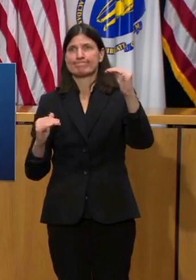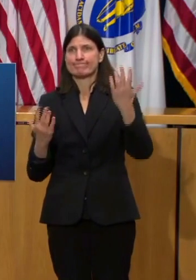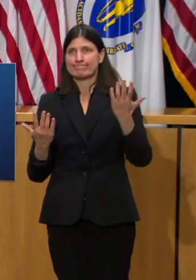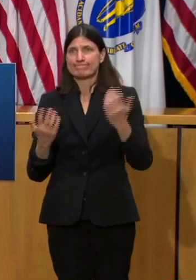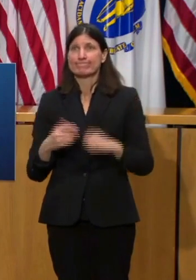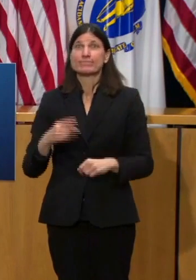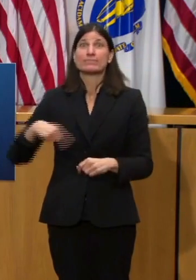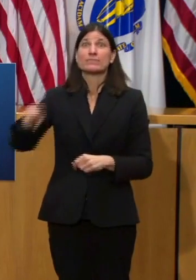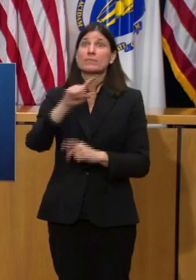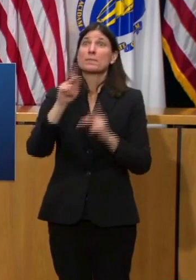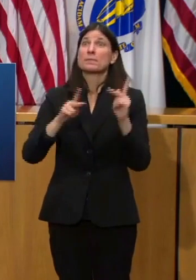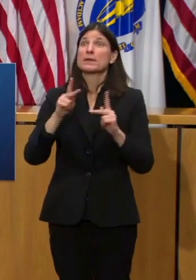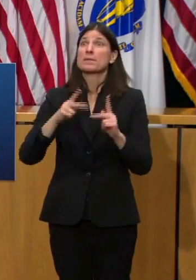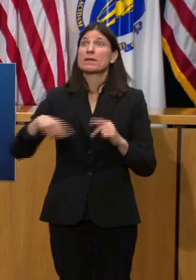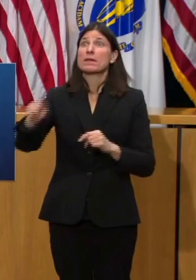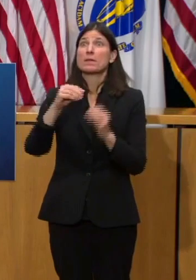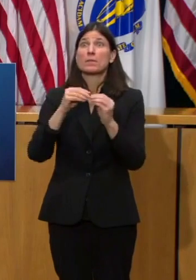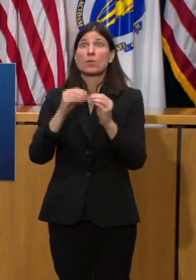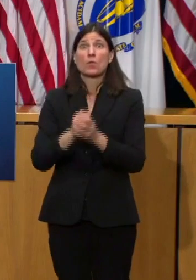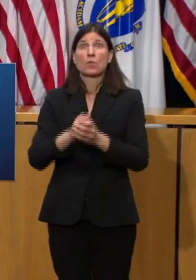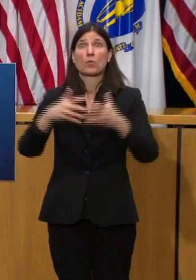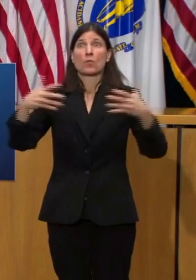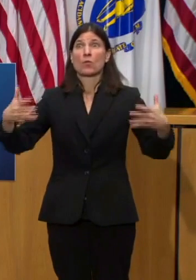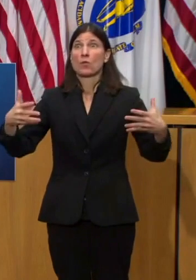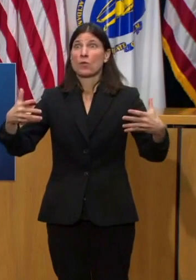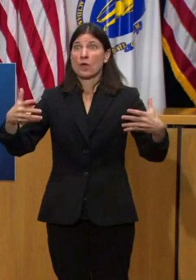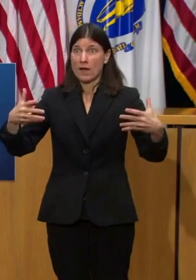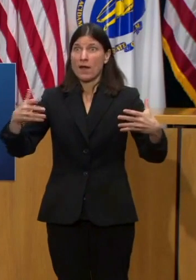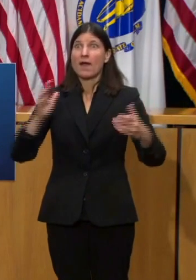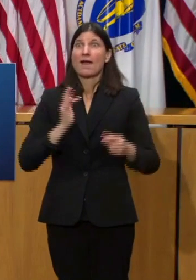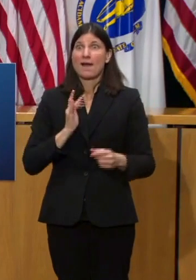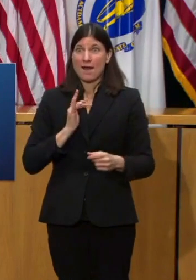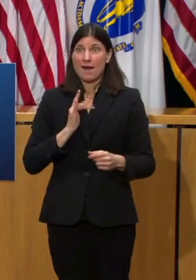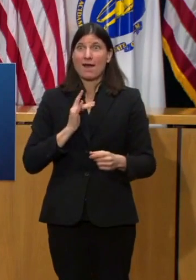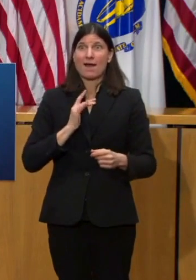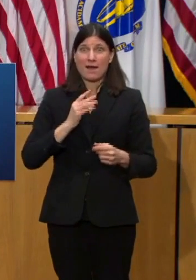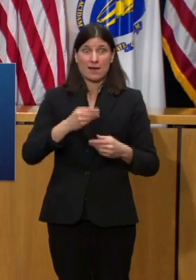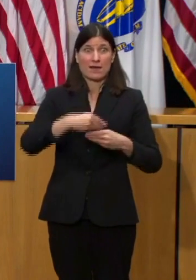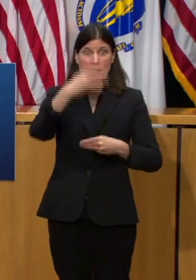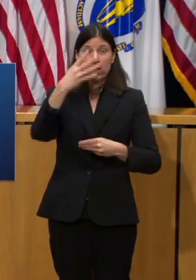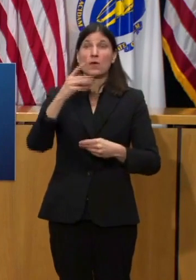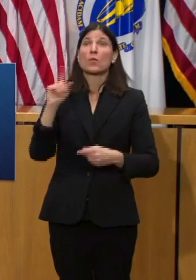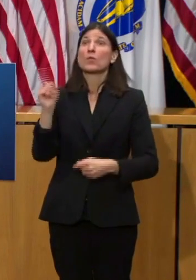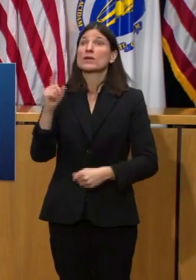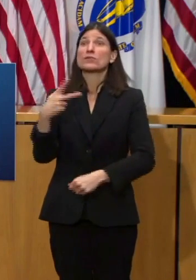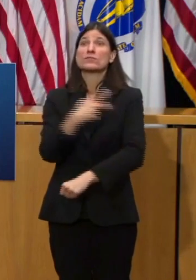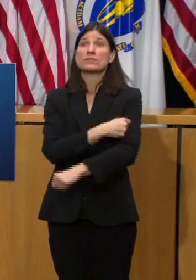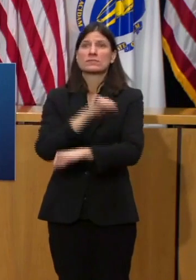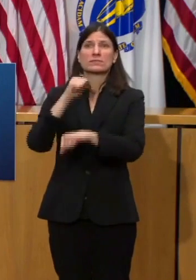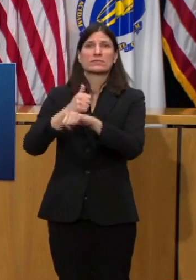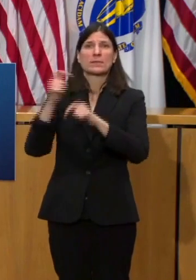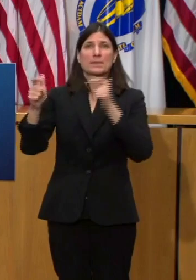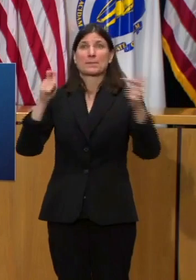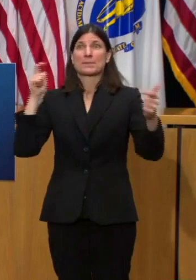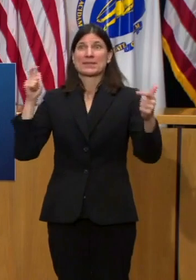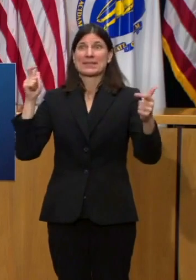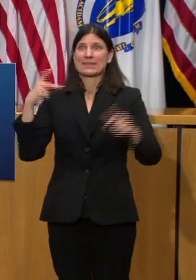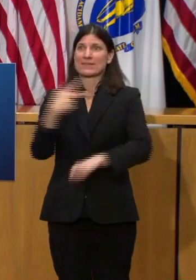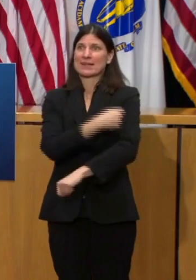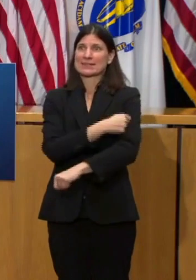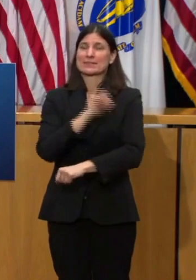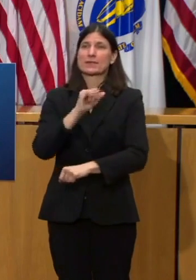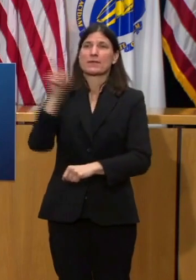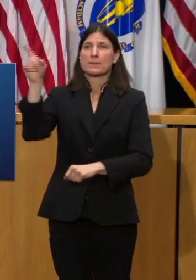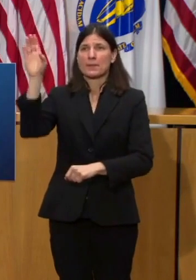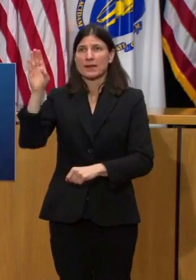high-capacity sites available in locations that have unmet needs geographically and can offer at least